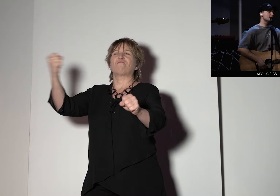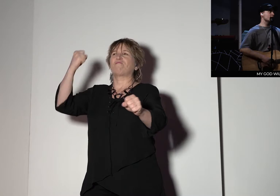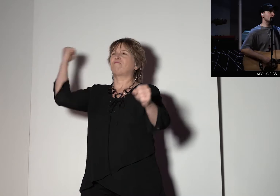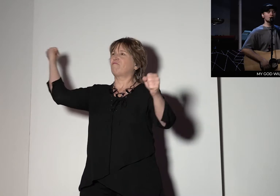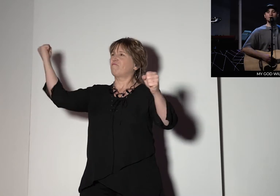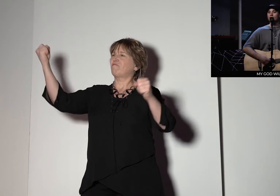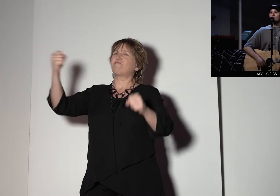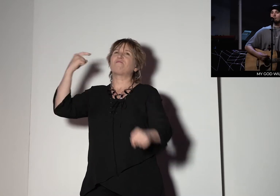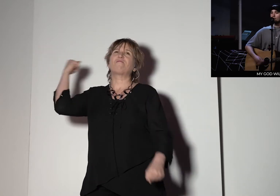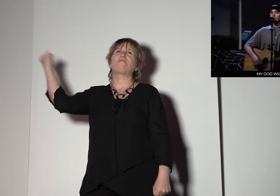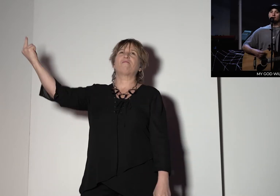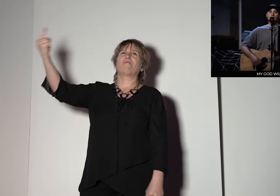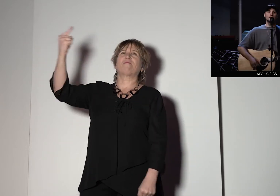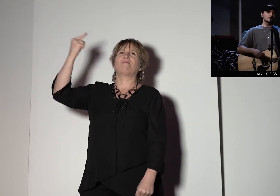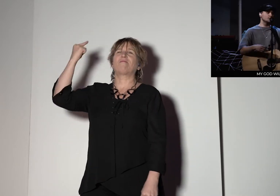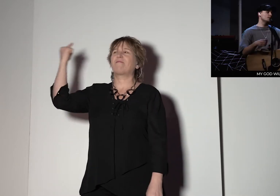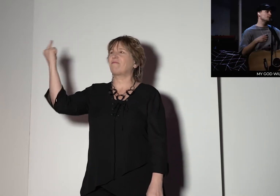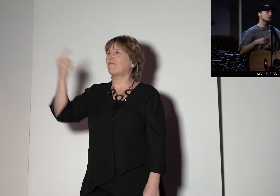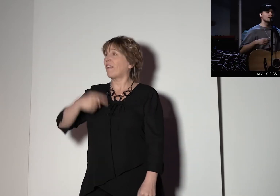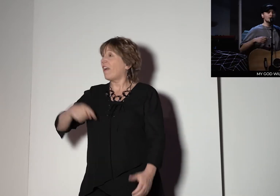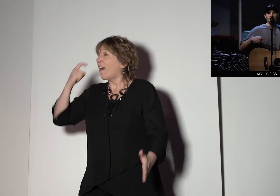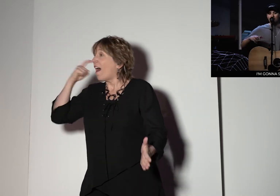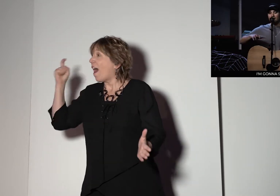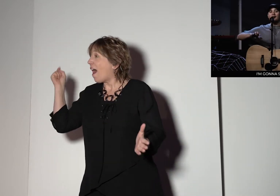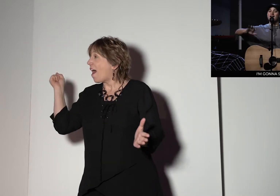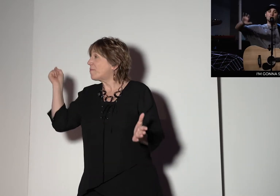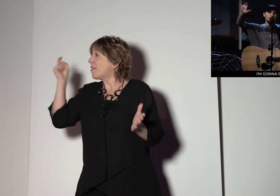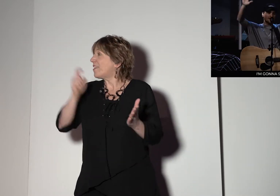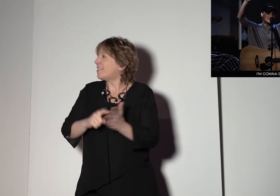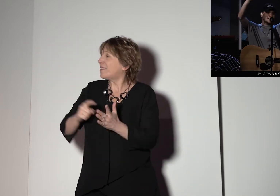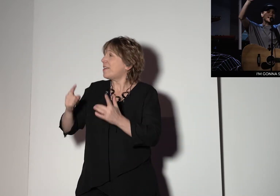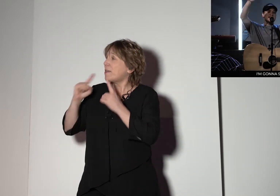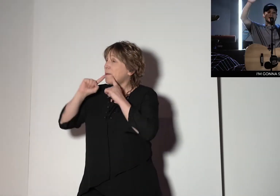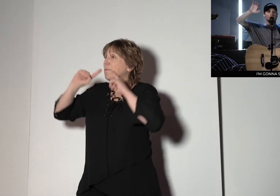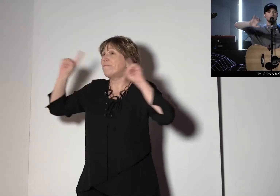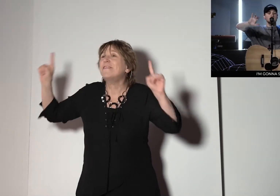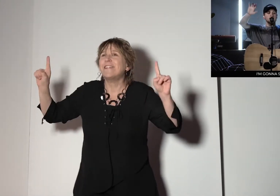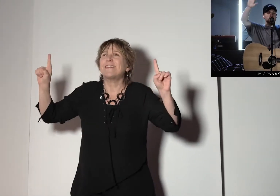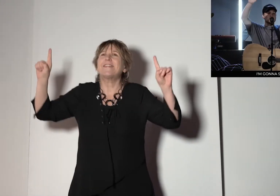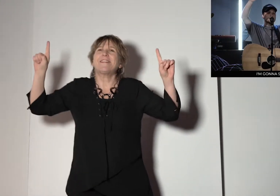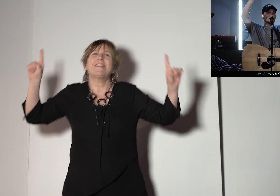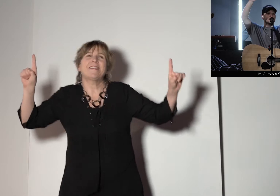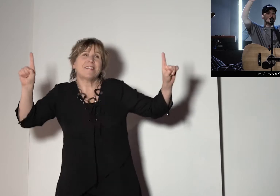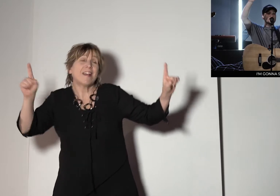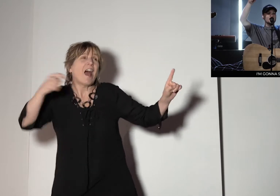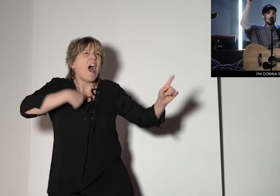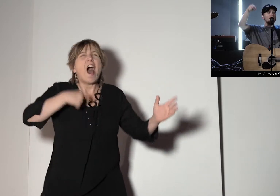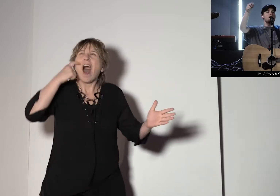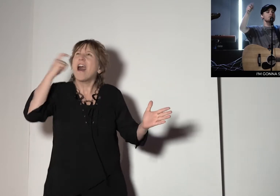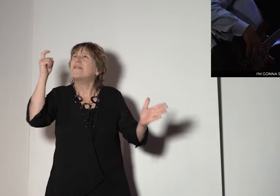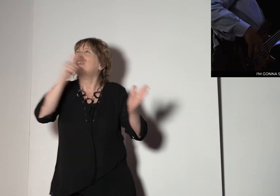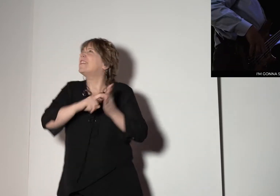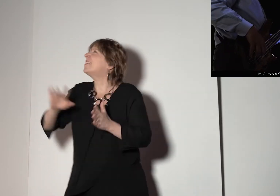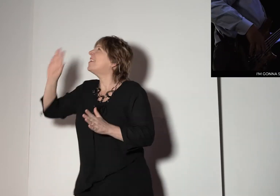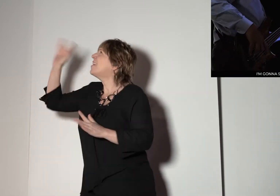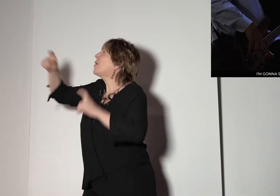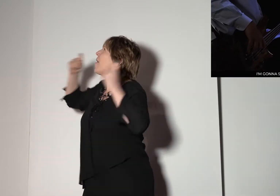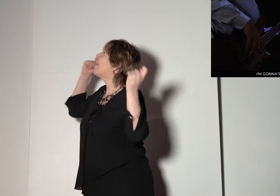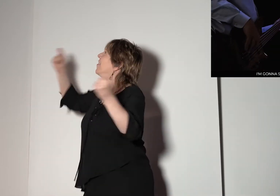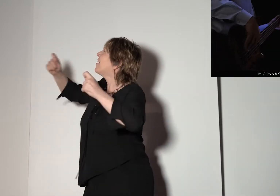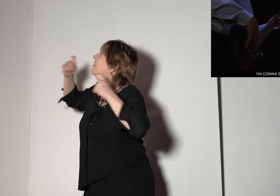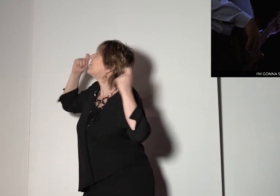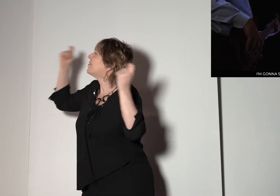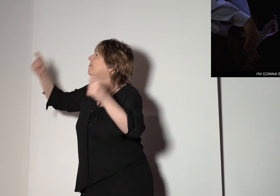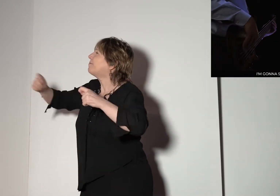will never fail. Come on. And I'm gonna see victory. I'm gonna